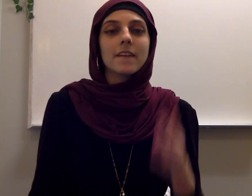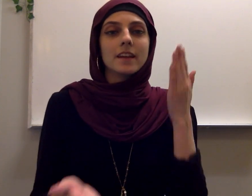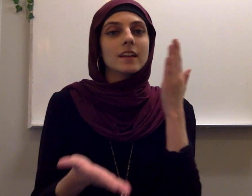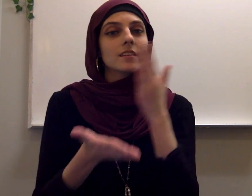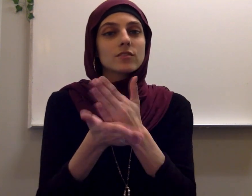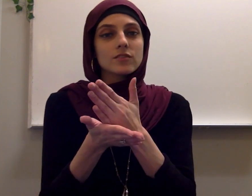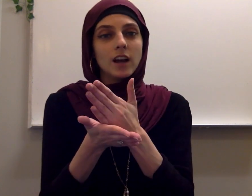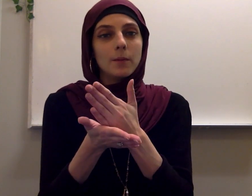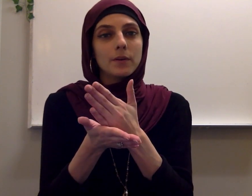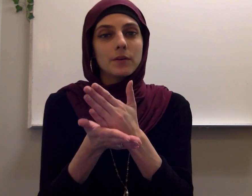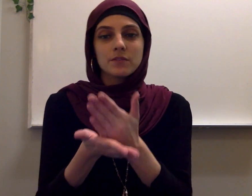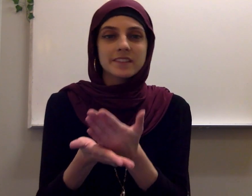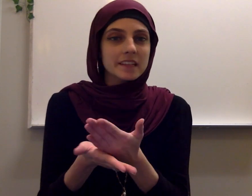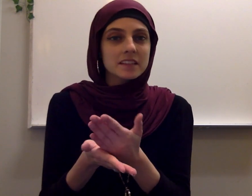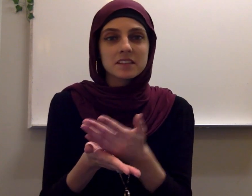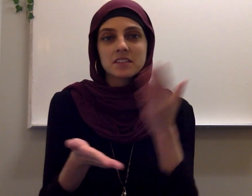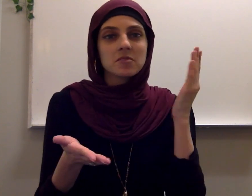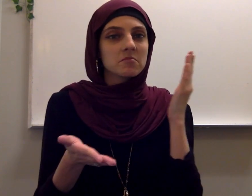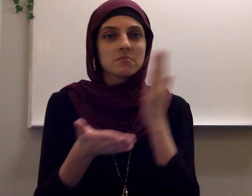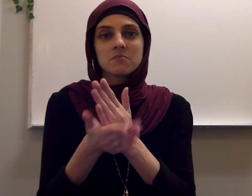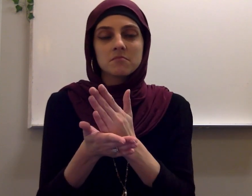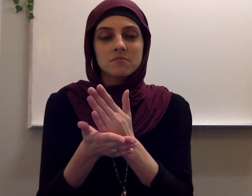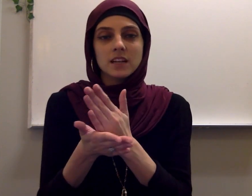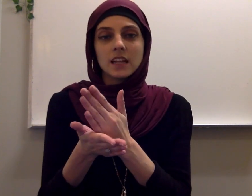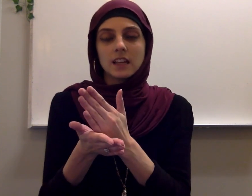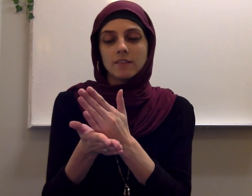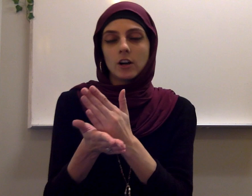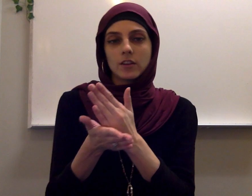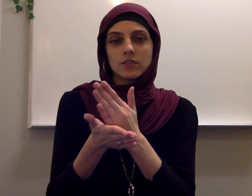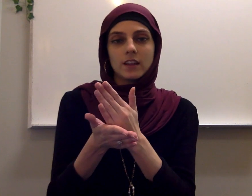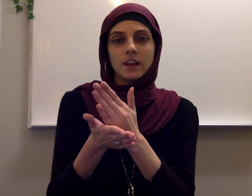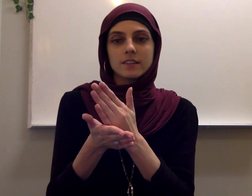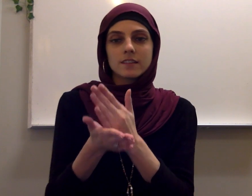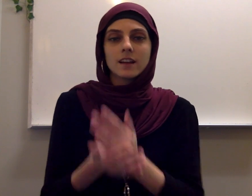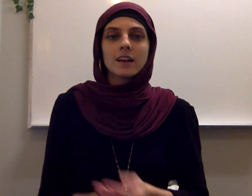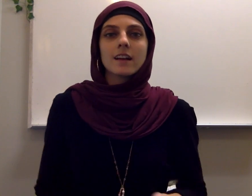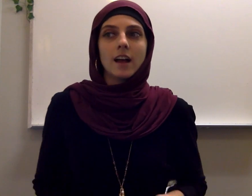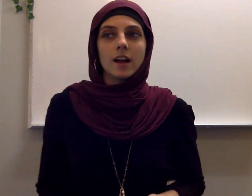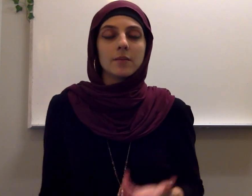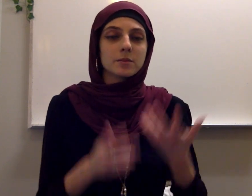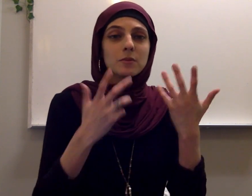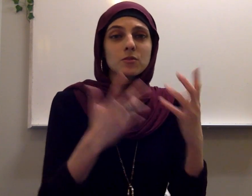then stop, cease, anything along those lines. Sometimes you can use